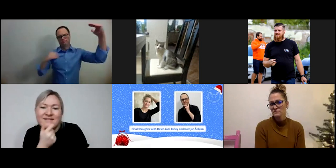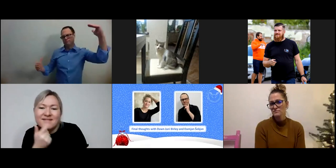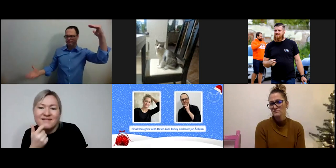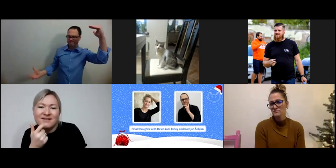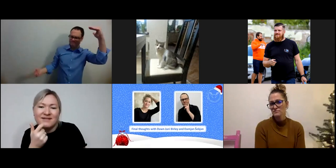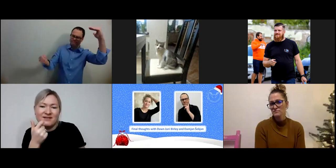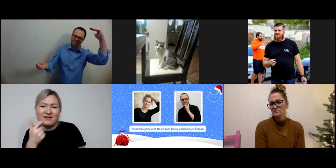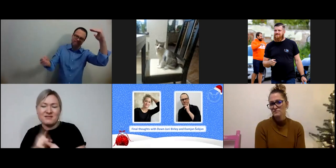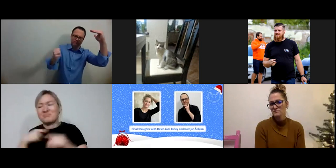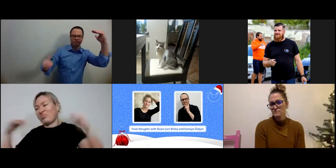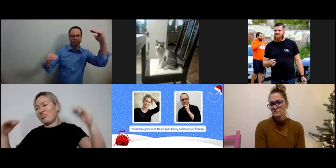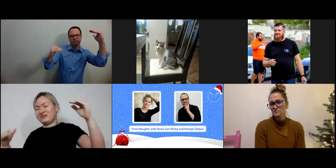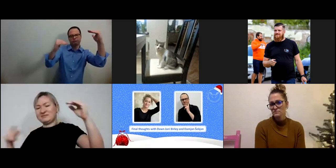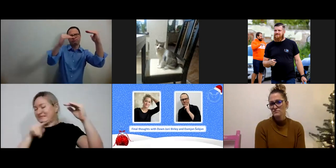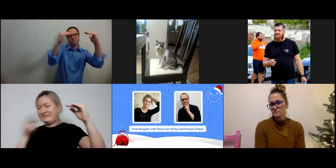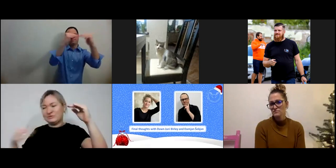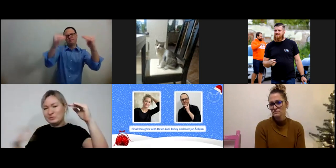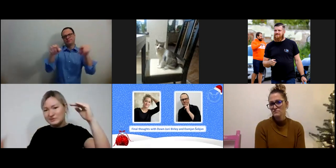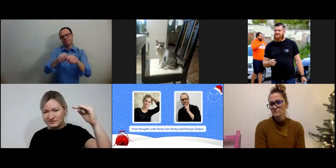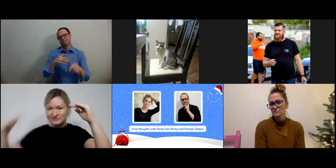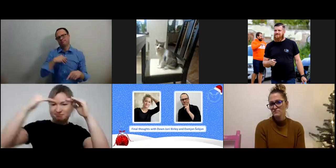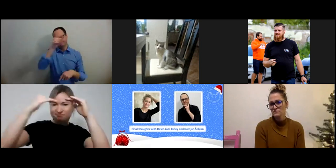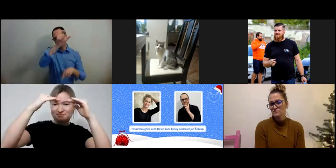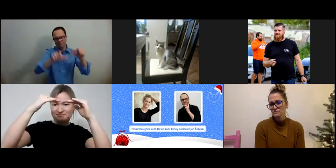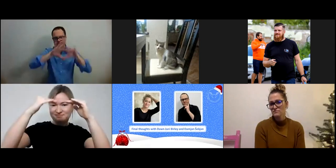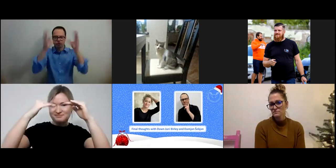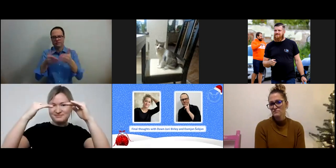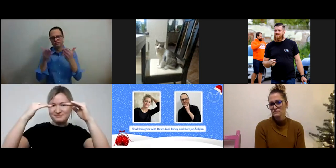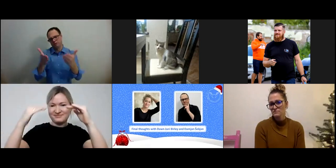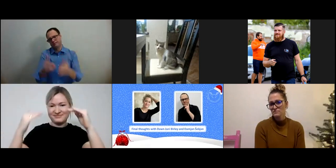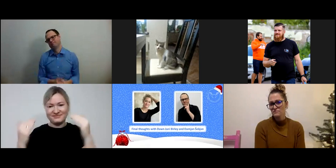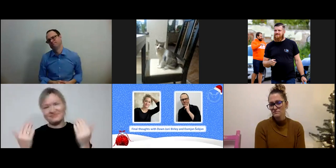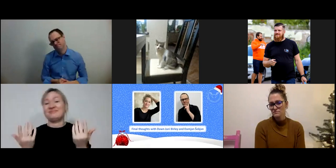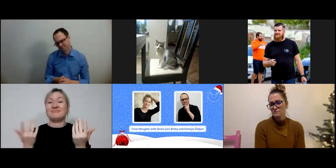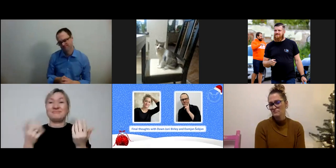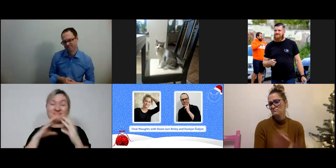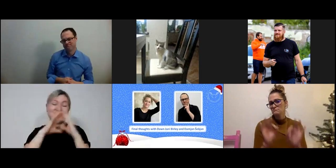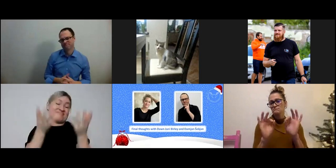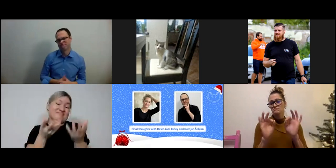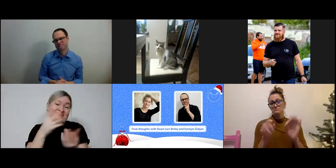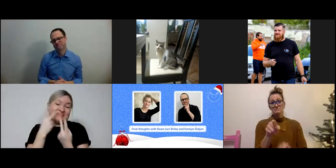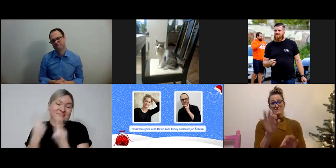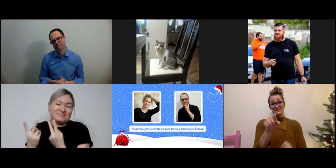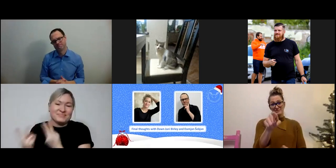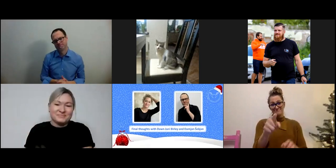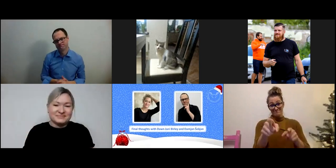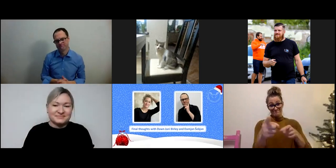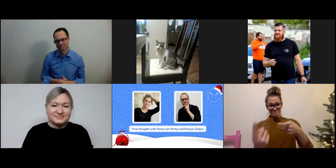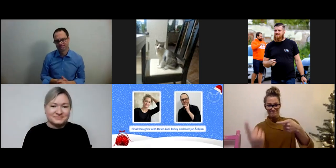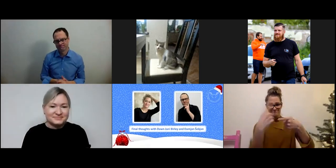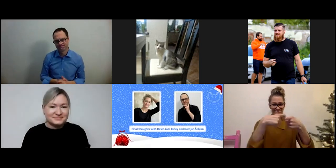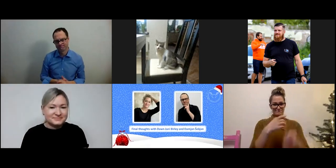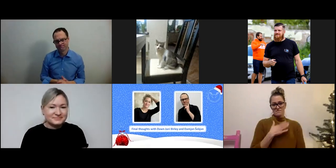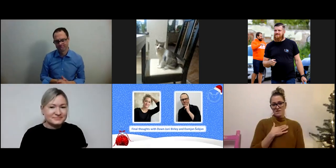I feel this is an opportunity to pull people up from the developing world without the money to travel to